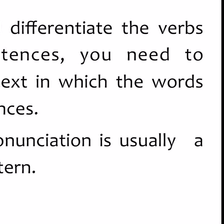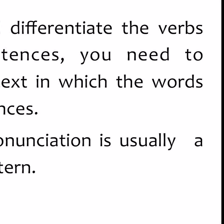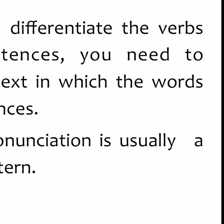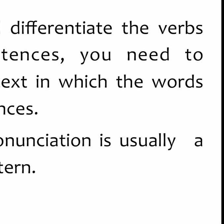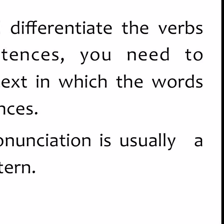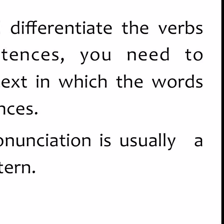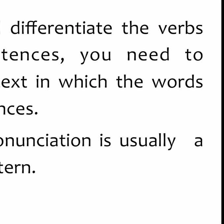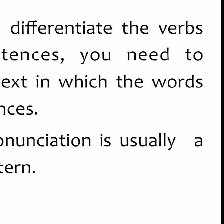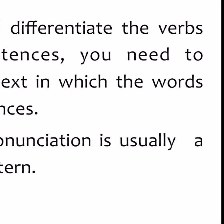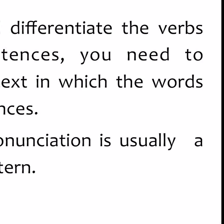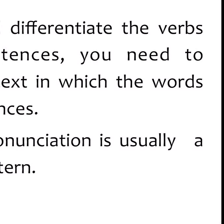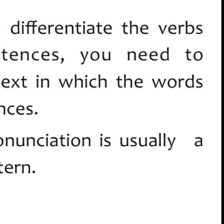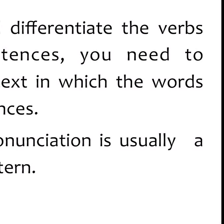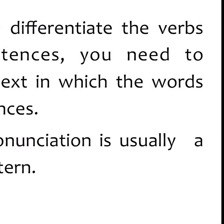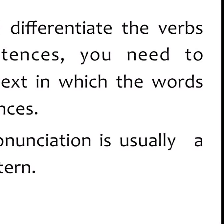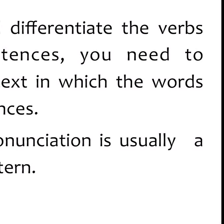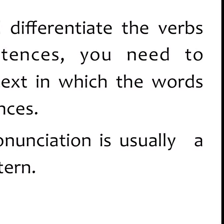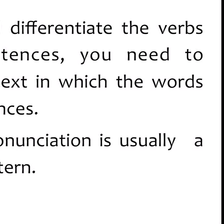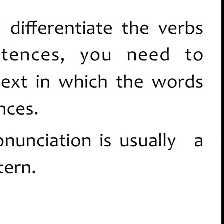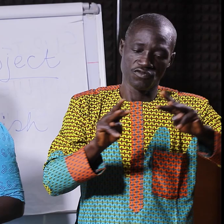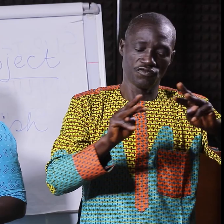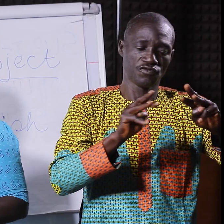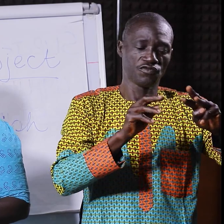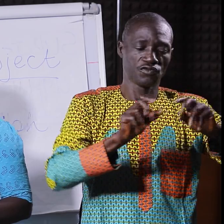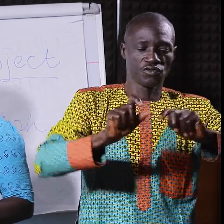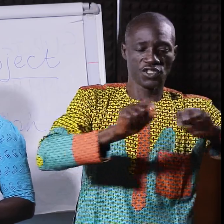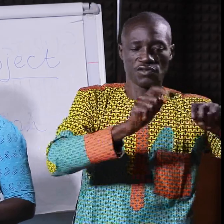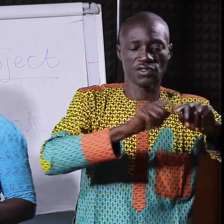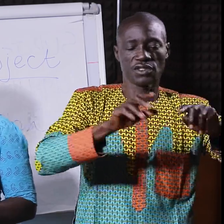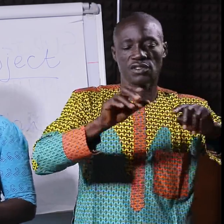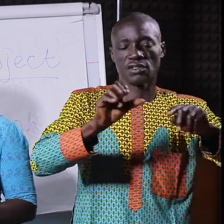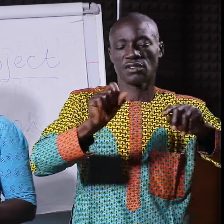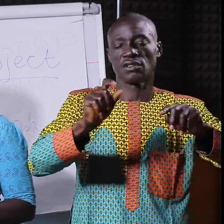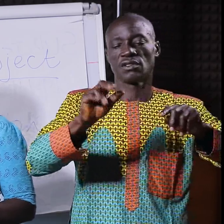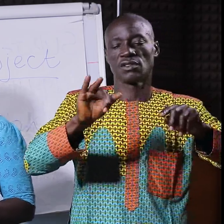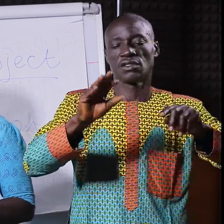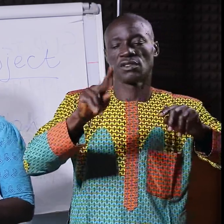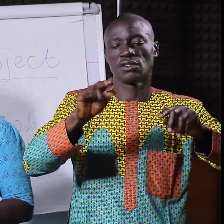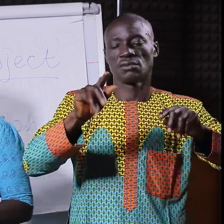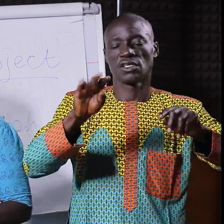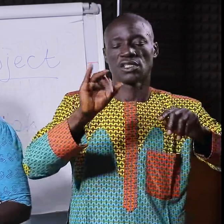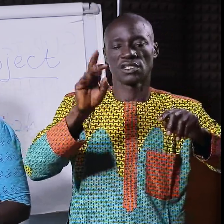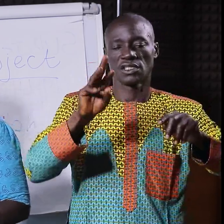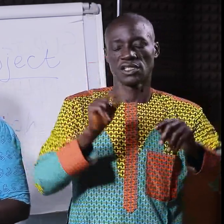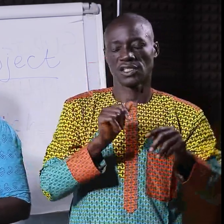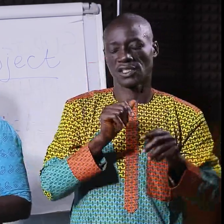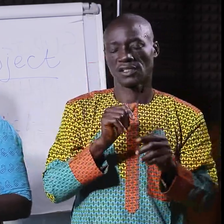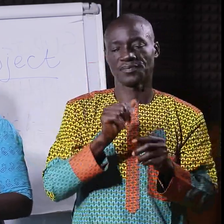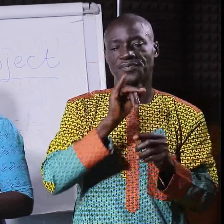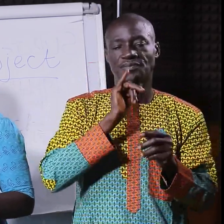is usually a shift in the stress pattern. I know some of you will be wondering what a stress pattern